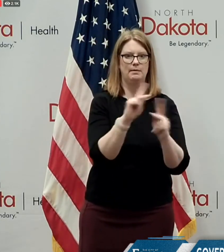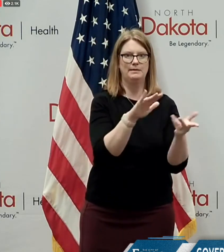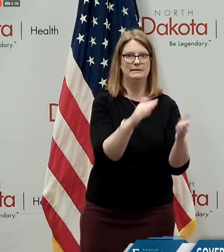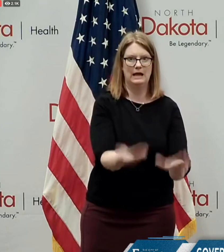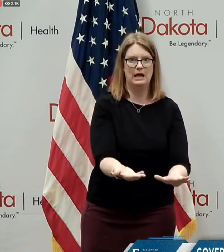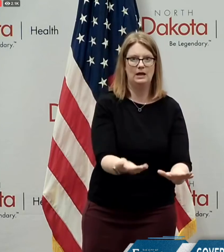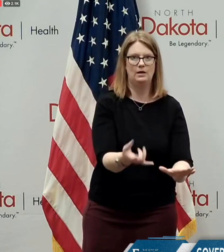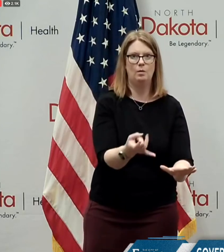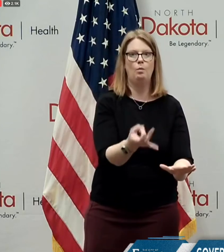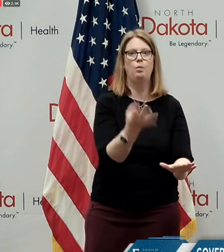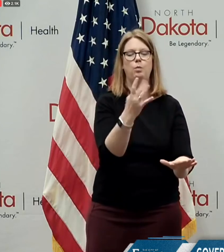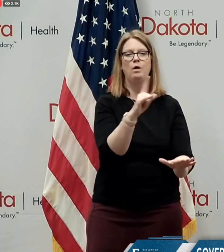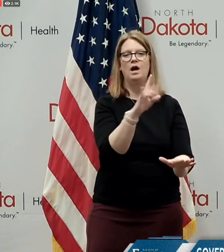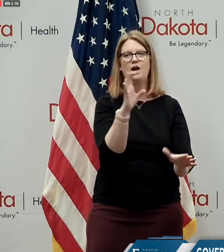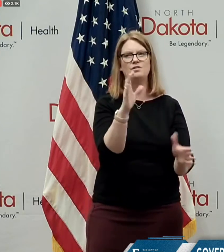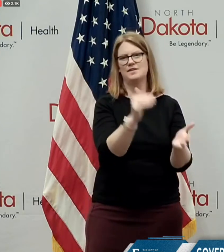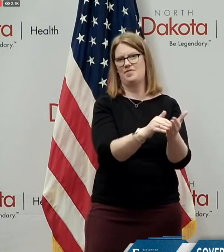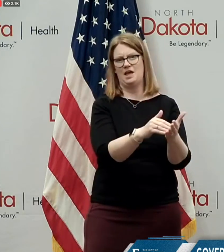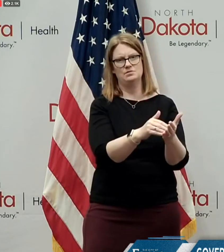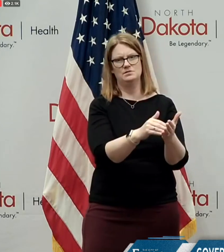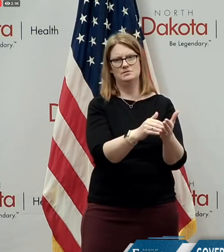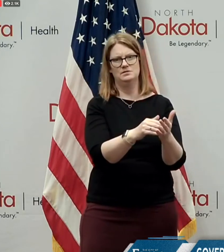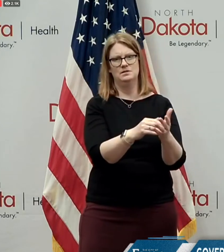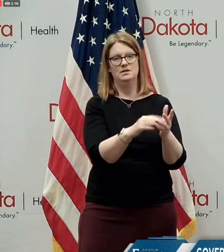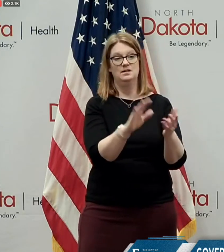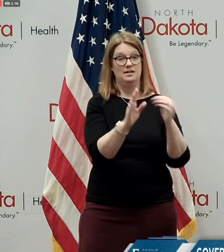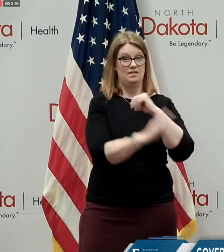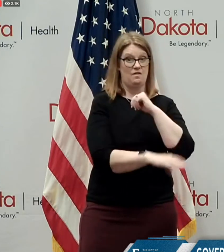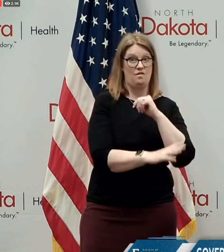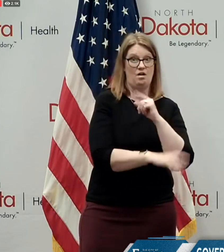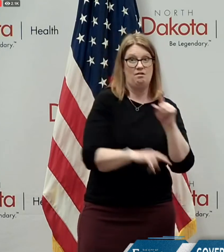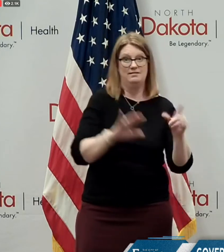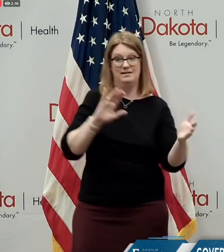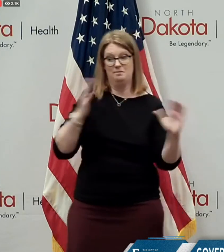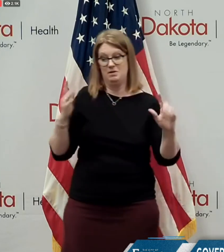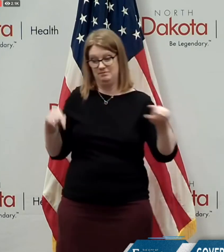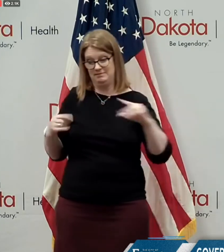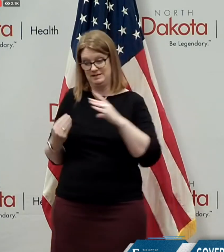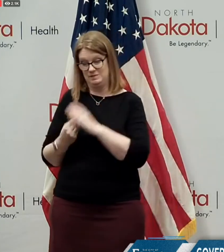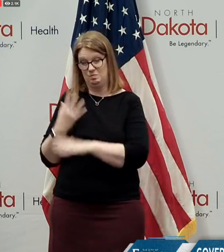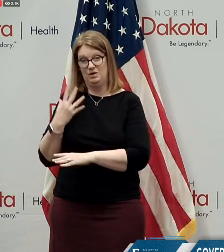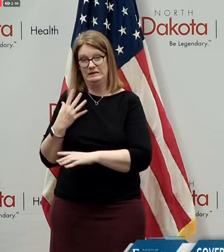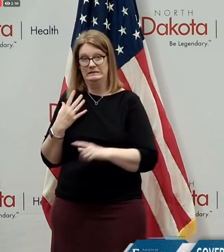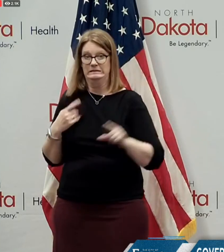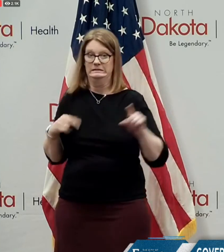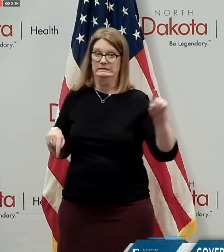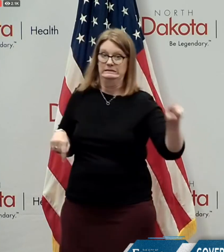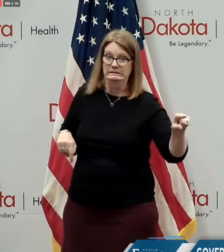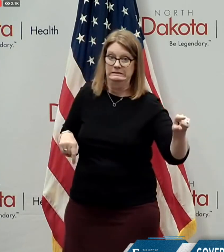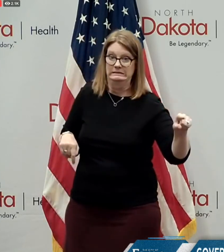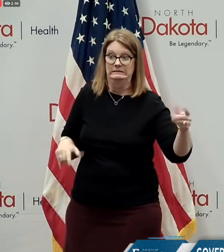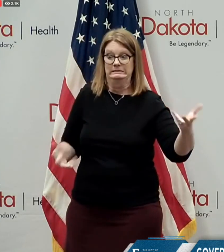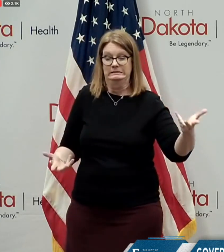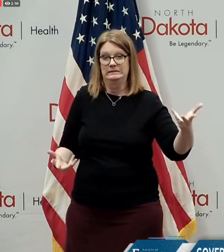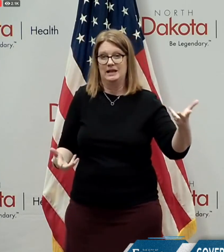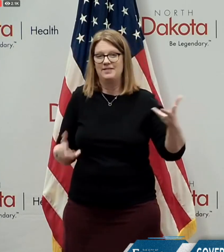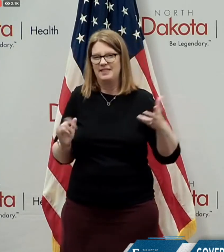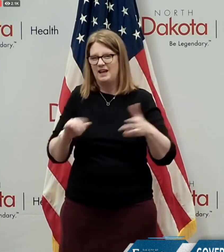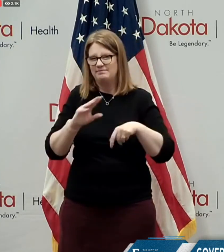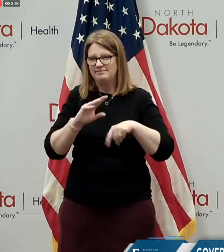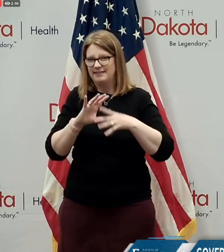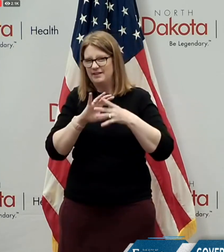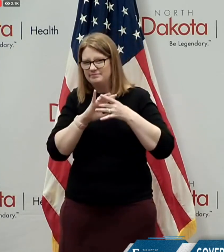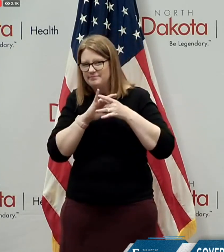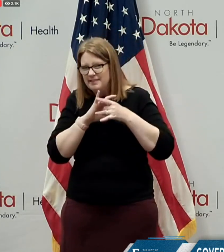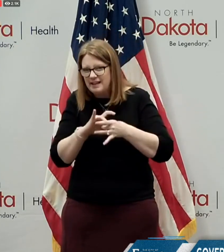America, hundreds of thousands, I believe, in the fall compared to what they did in the spring. And so, and certainly there was seasonality there. So I think we